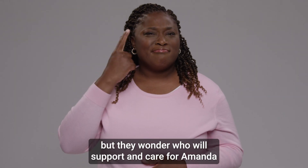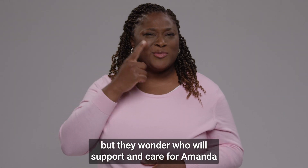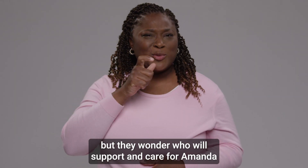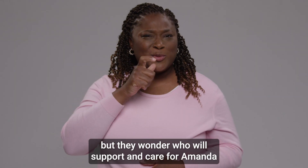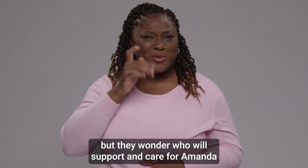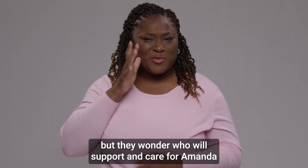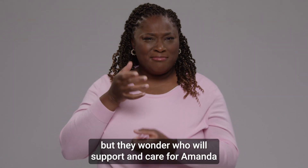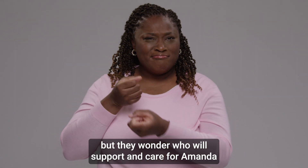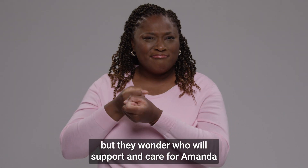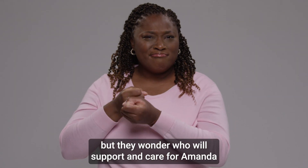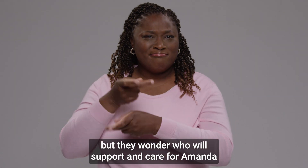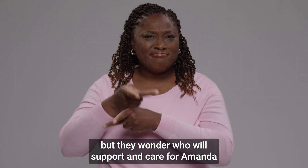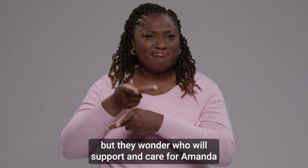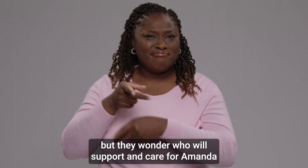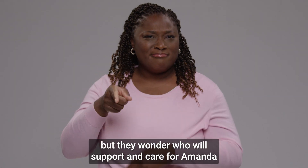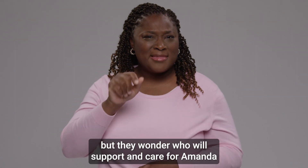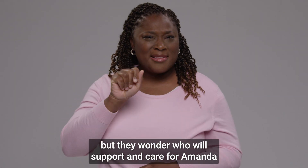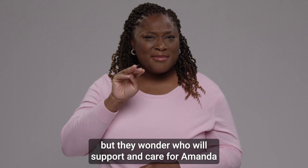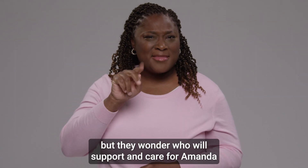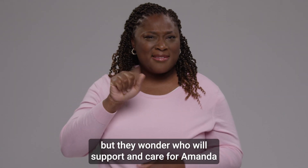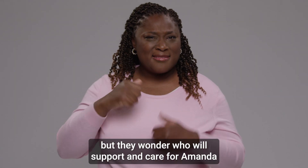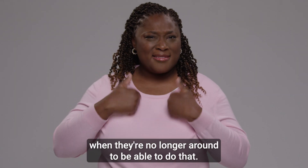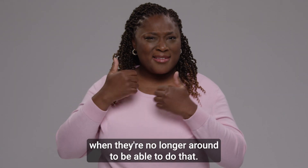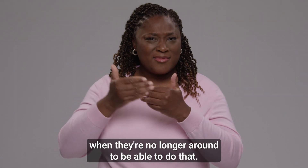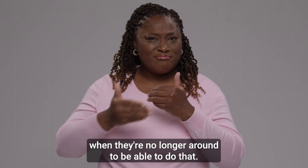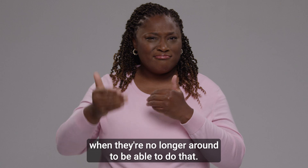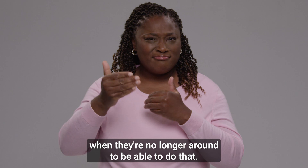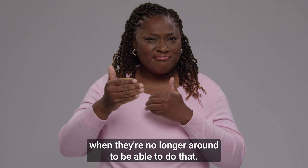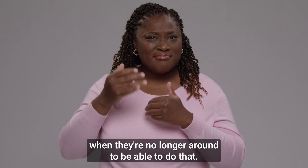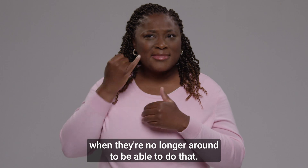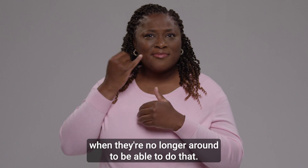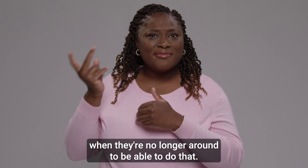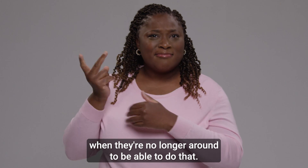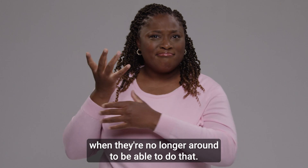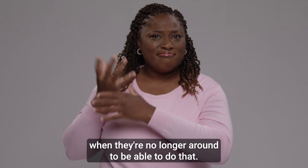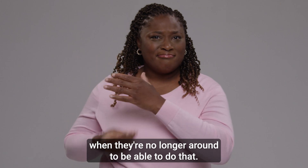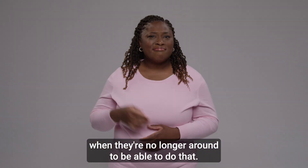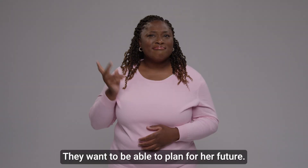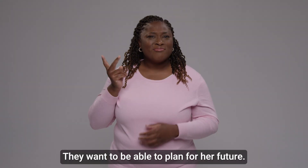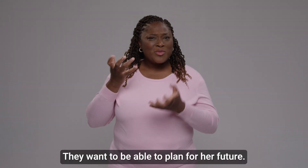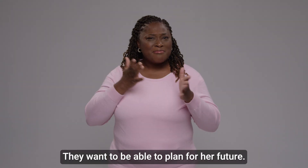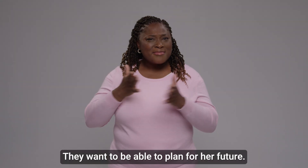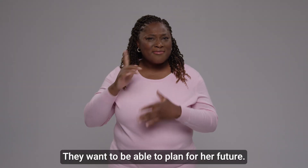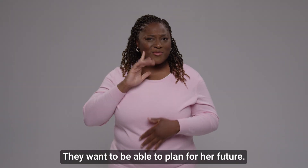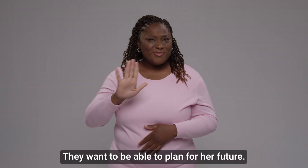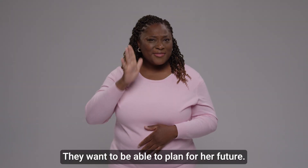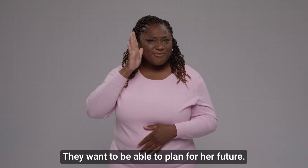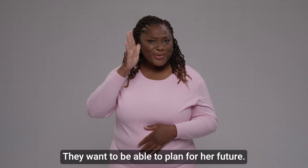for Amanda when they're no longer around to be able to do that. They want to be able